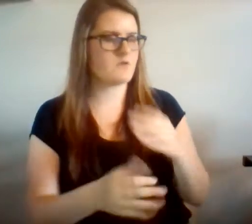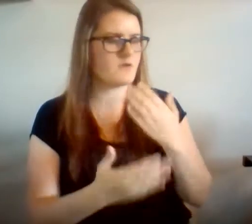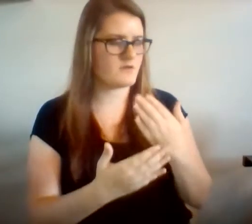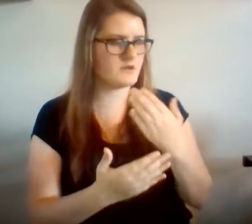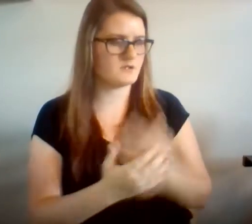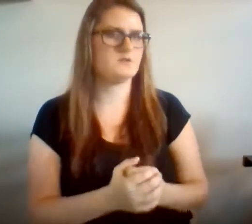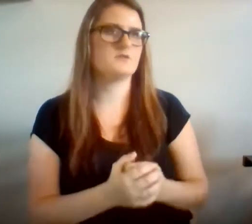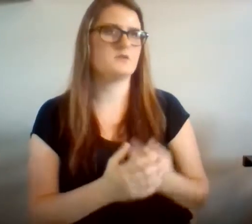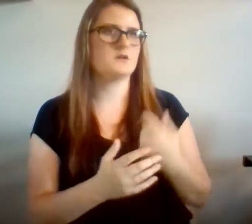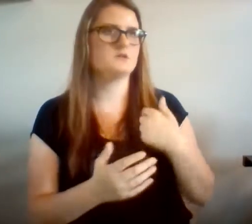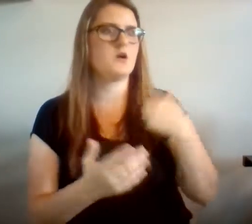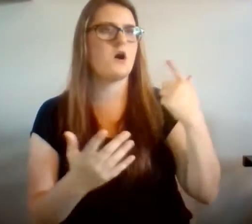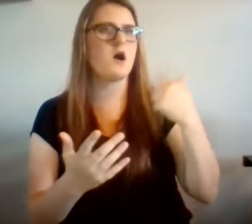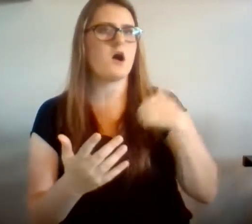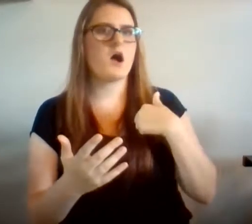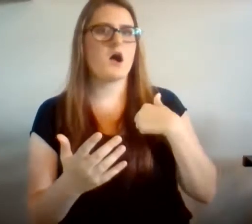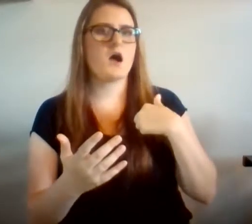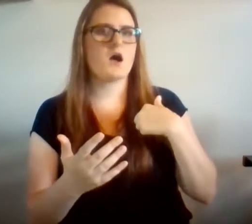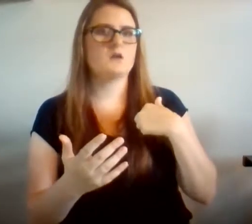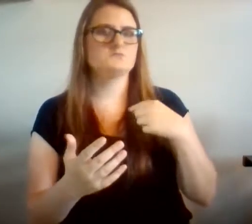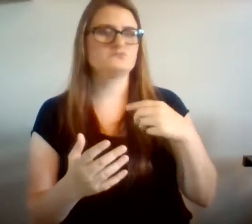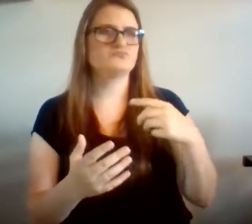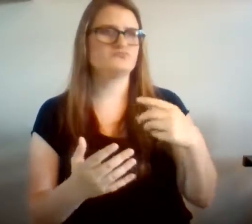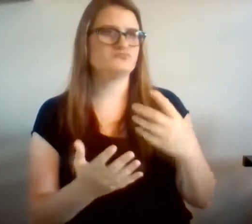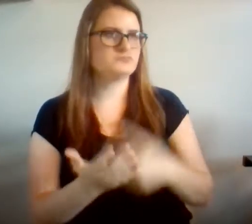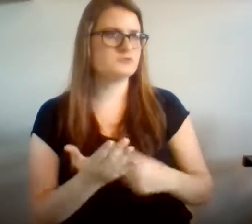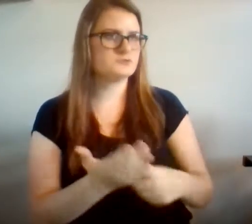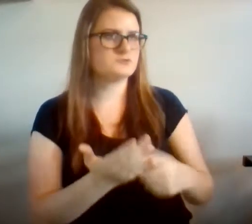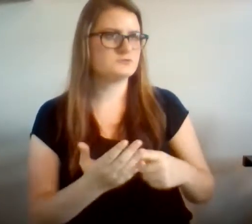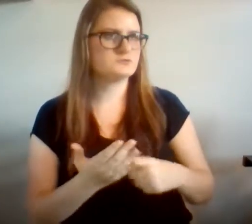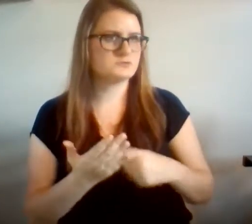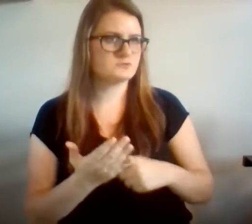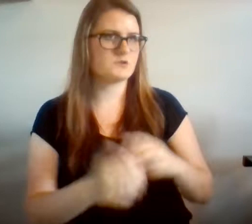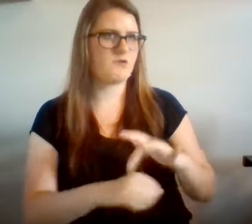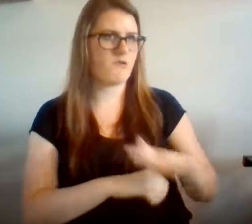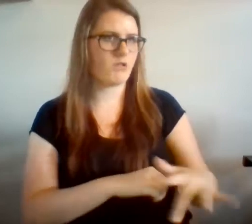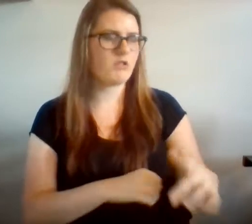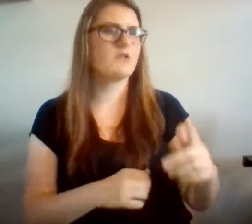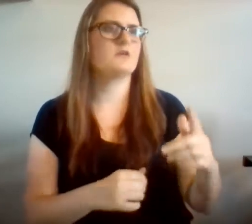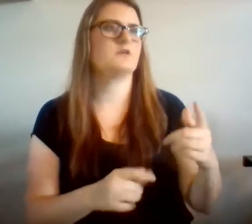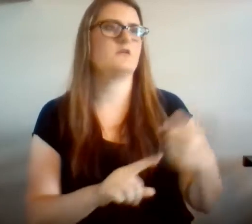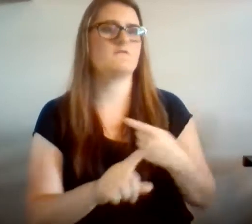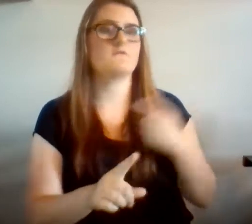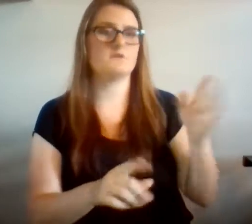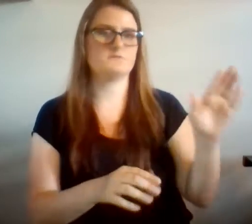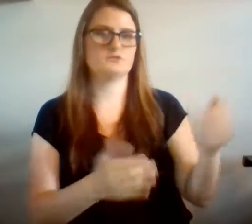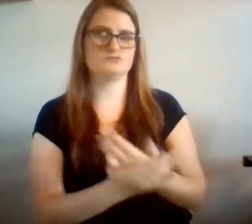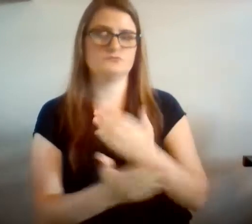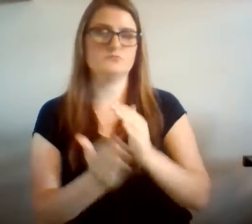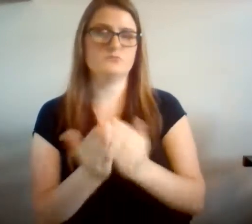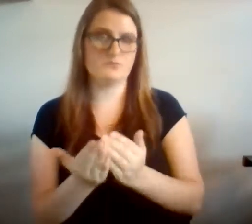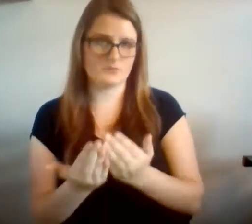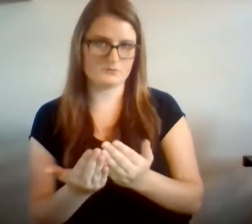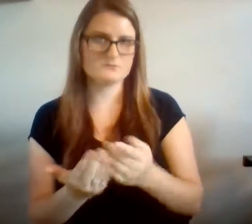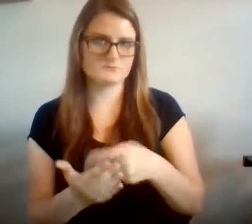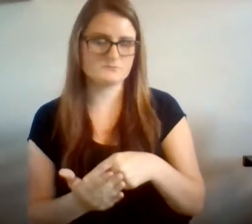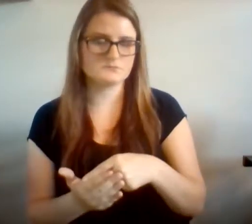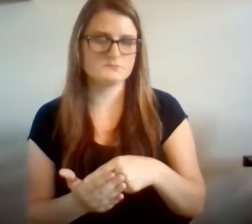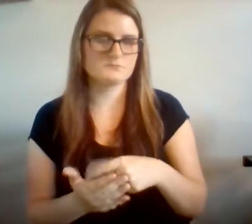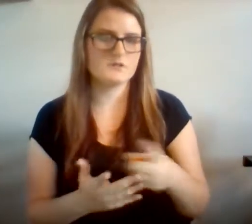book earlier in the podcast. Well, Trip is a writer, and so, of course, he is a reader. And we get one more episode with Trip Lee, and I want to ask